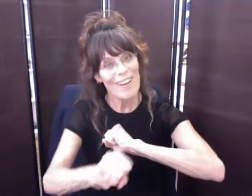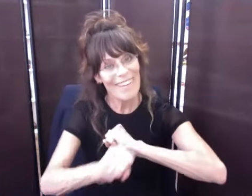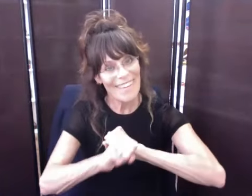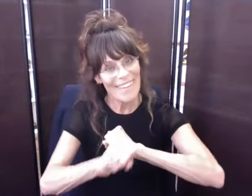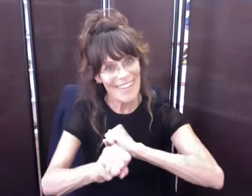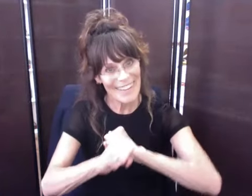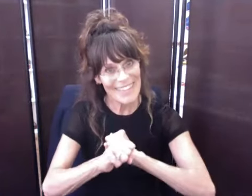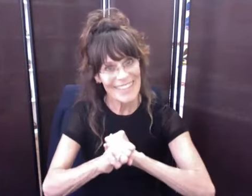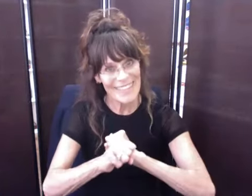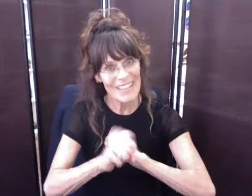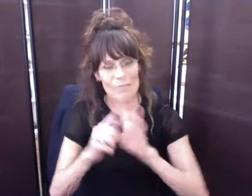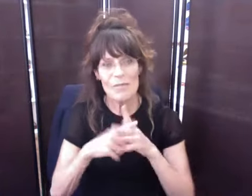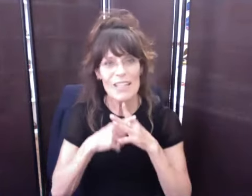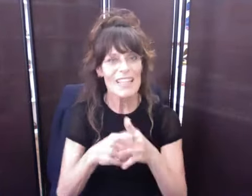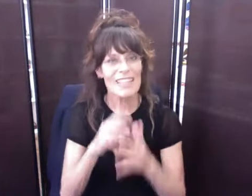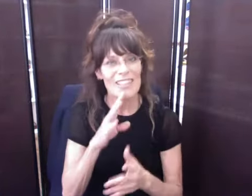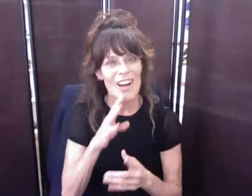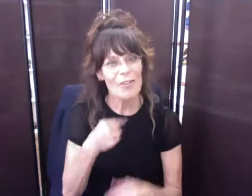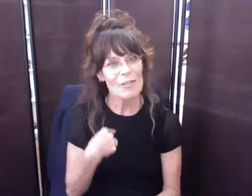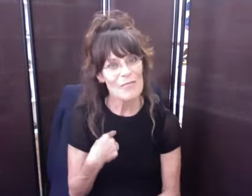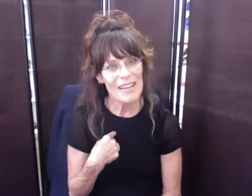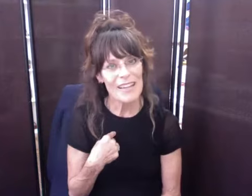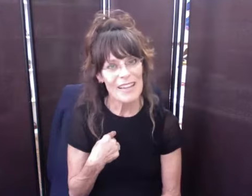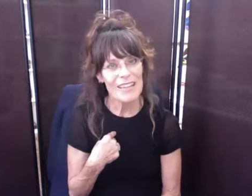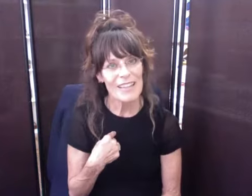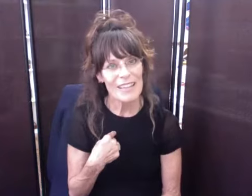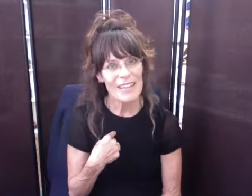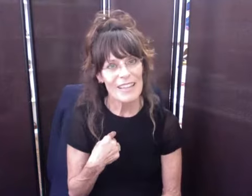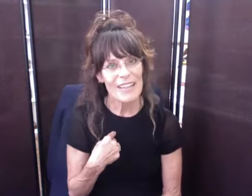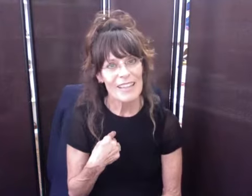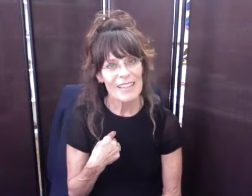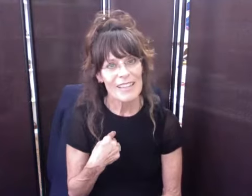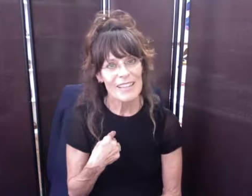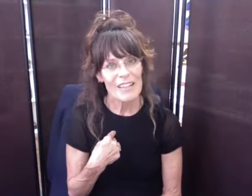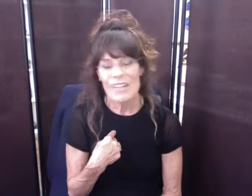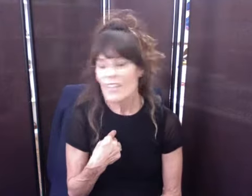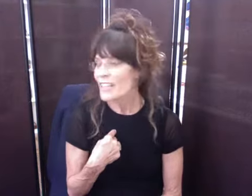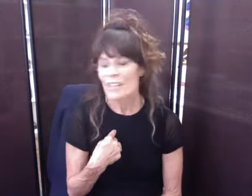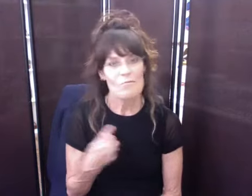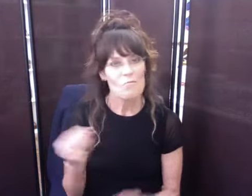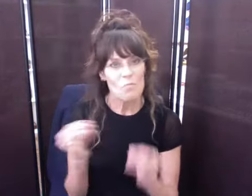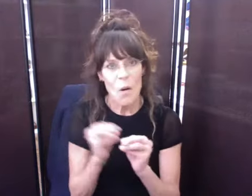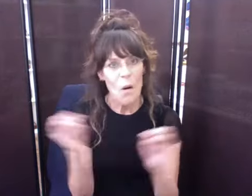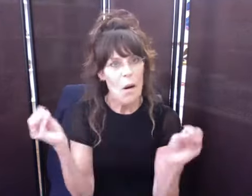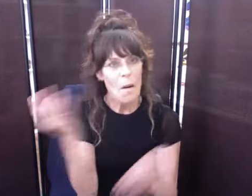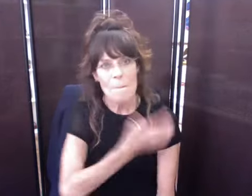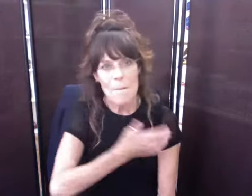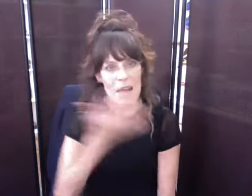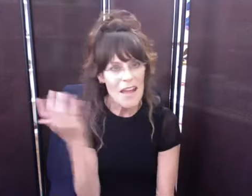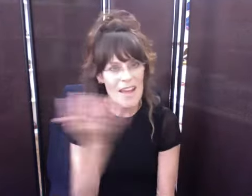She began to talk to me. And what's even more amazing to me, even after a few more months, here's